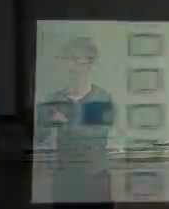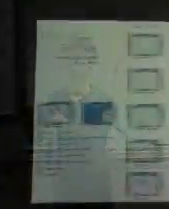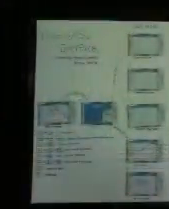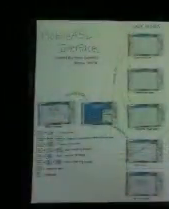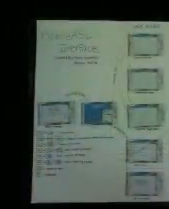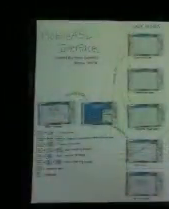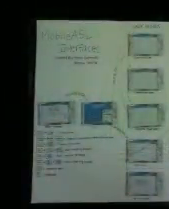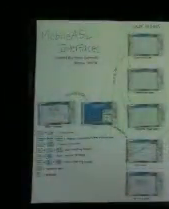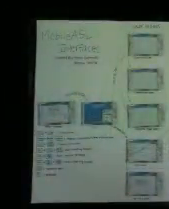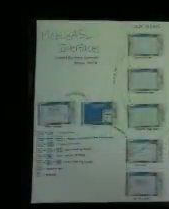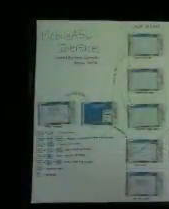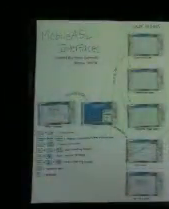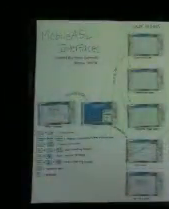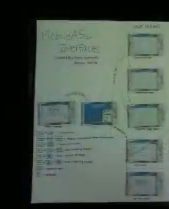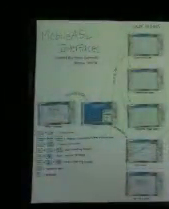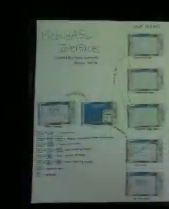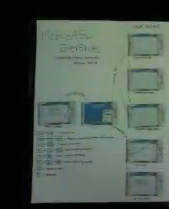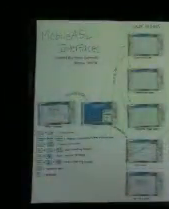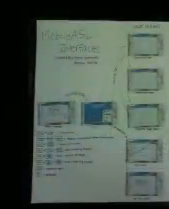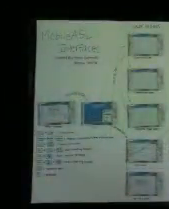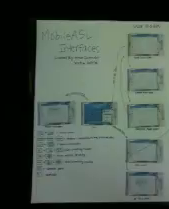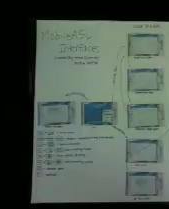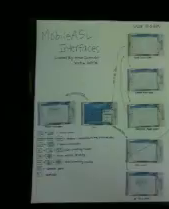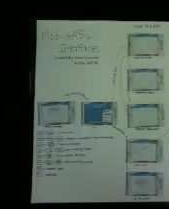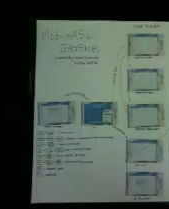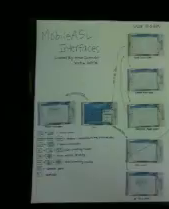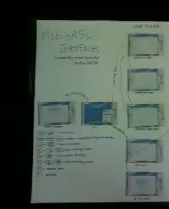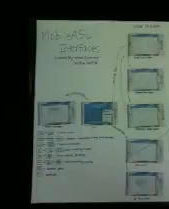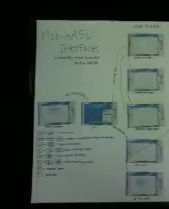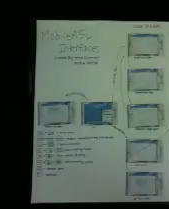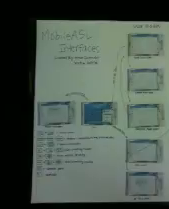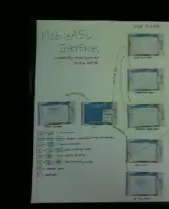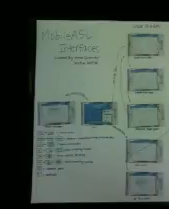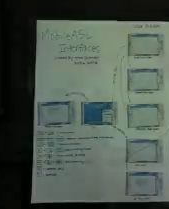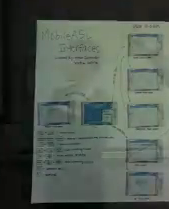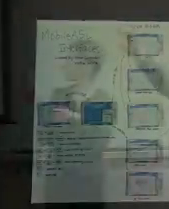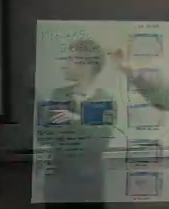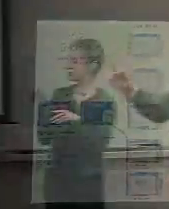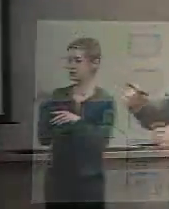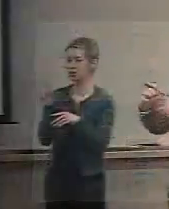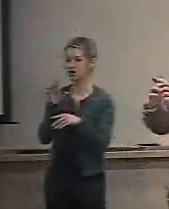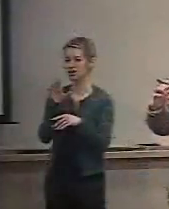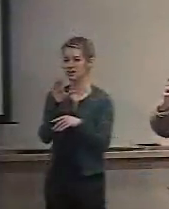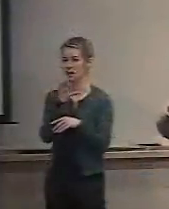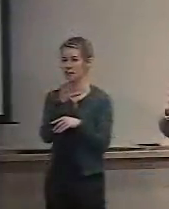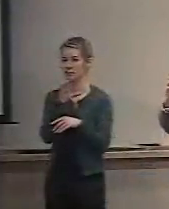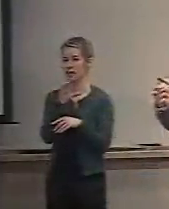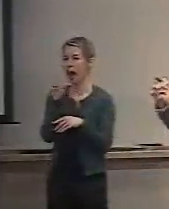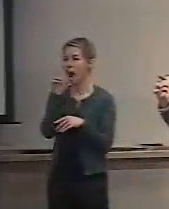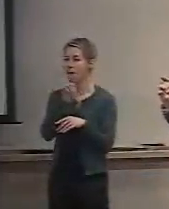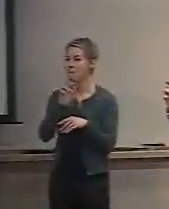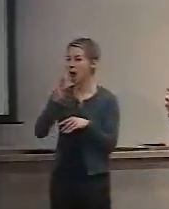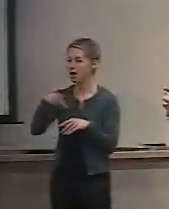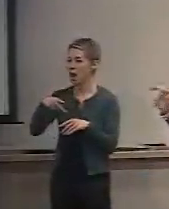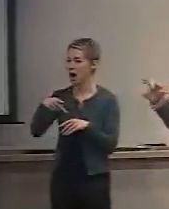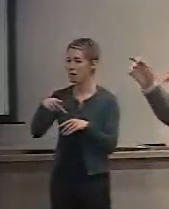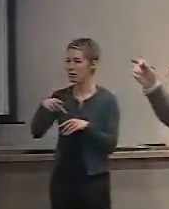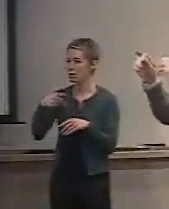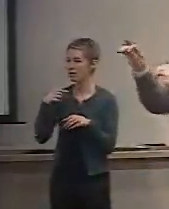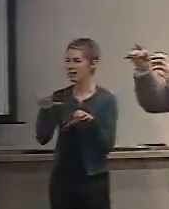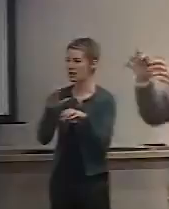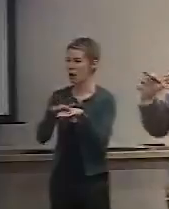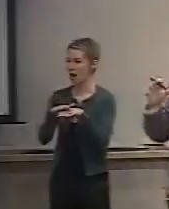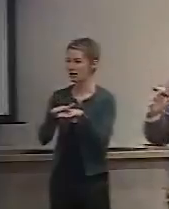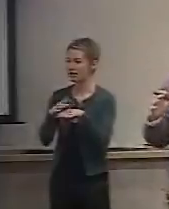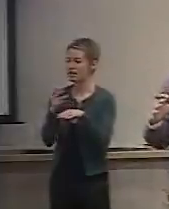good for that. So that's a storyboard. So those are little mock-ups that were done on transparencies, and you